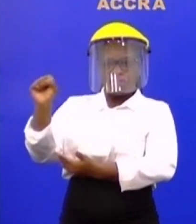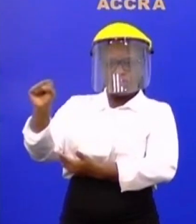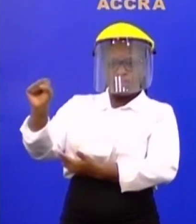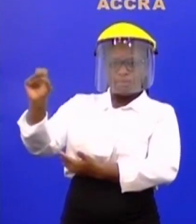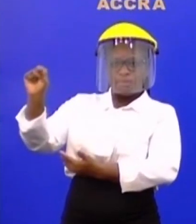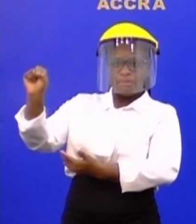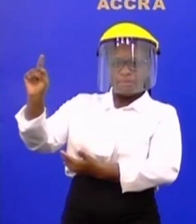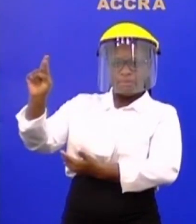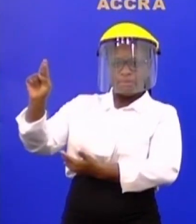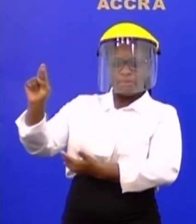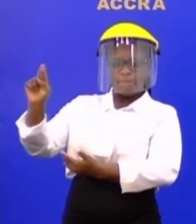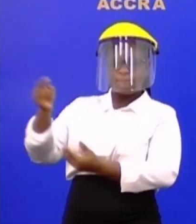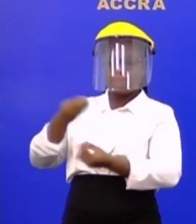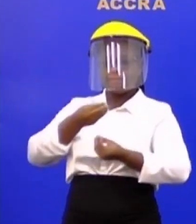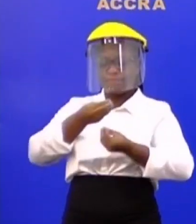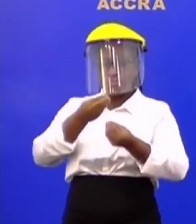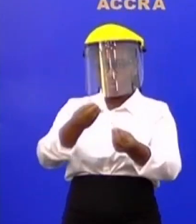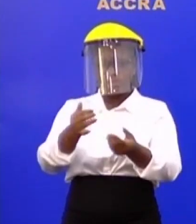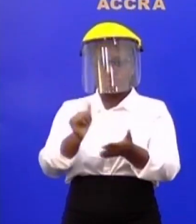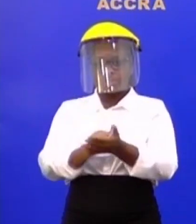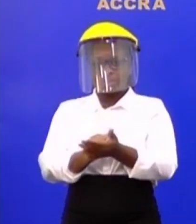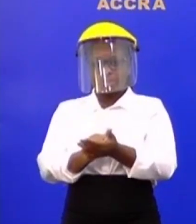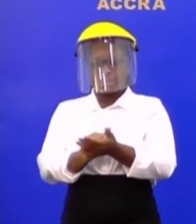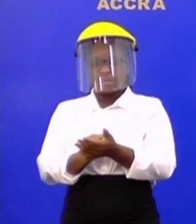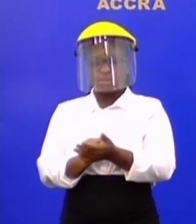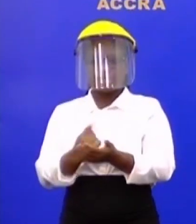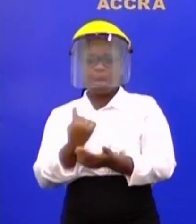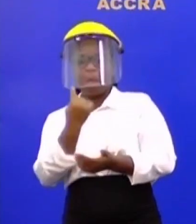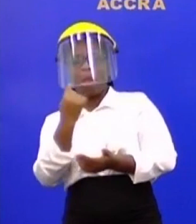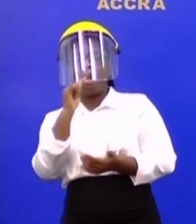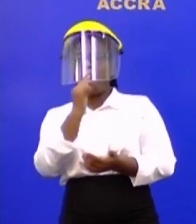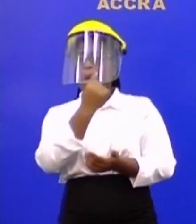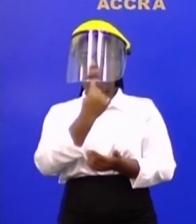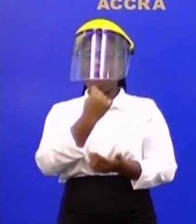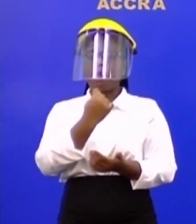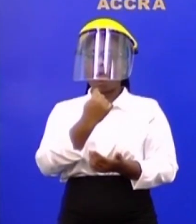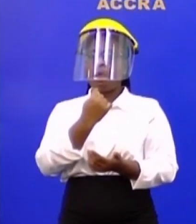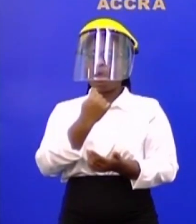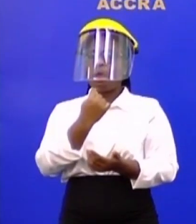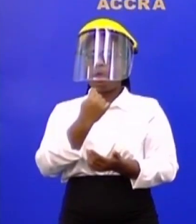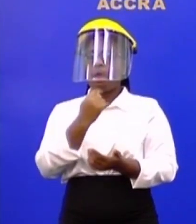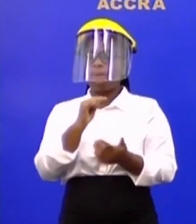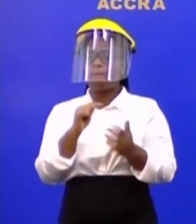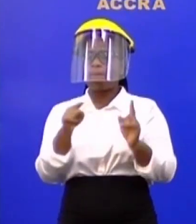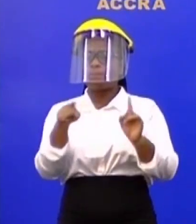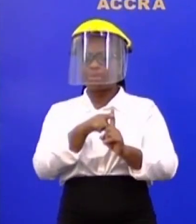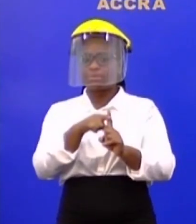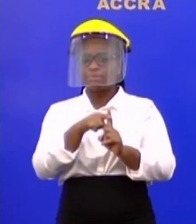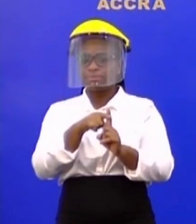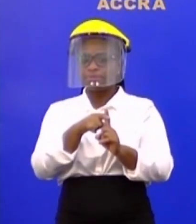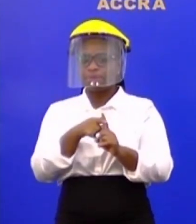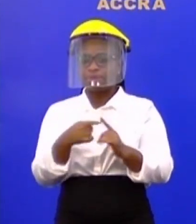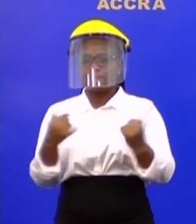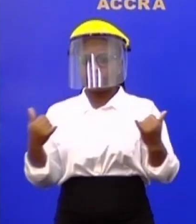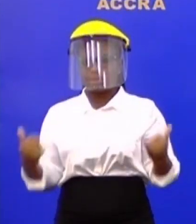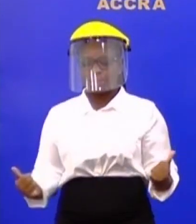Mafo has been informed that his sample given for test has returned positive. He will therefore, as of